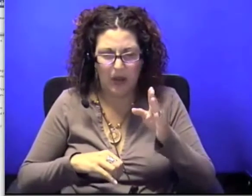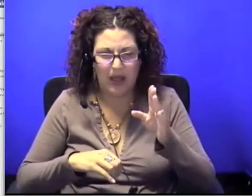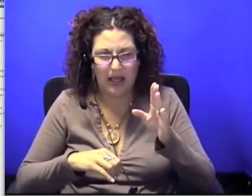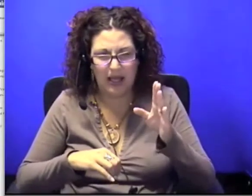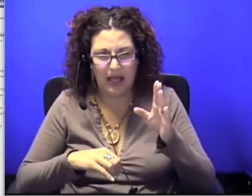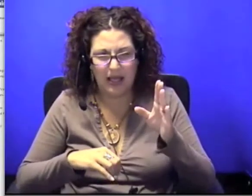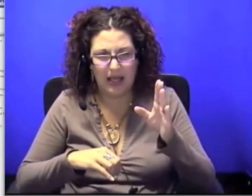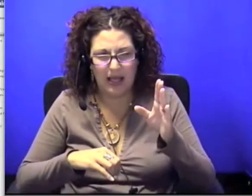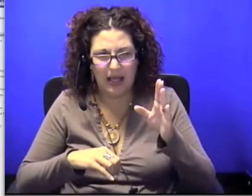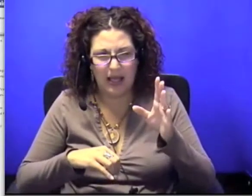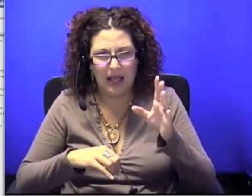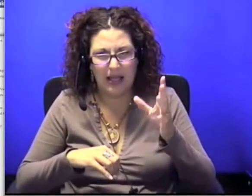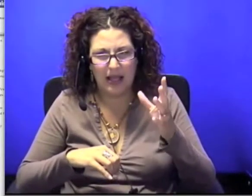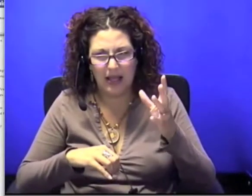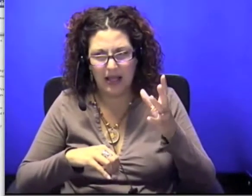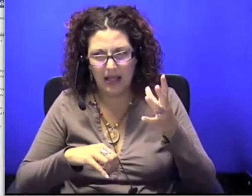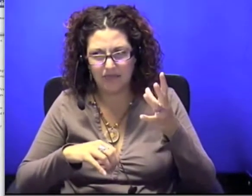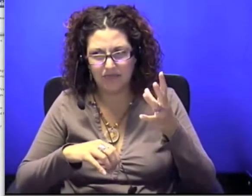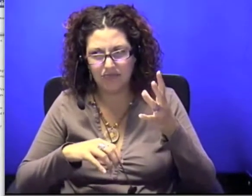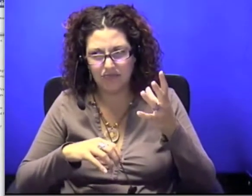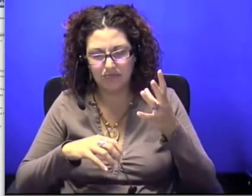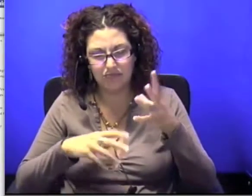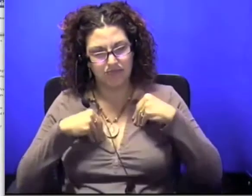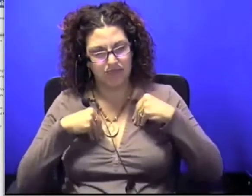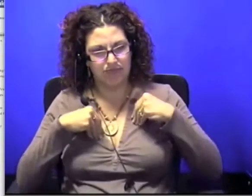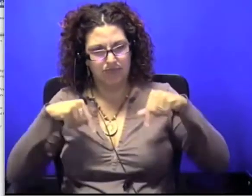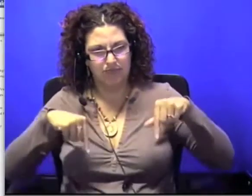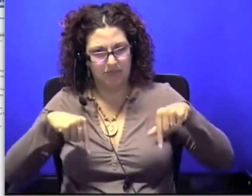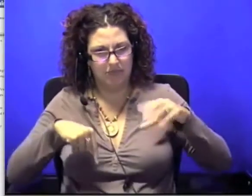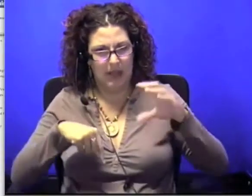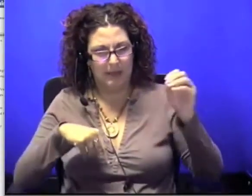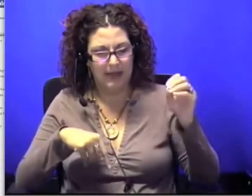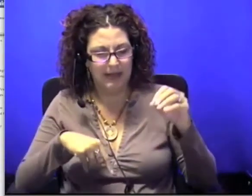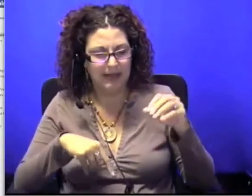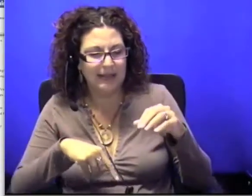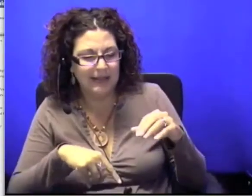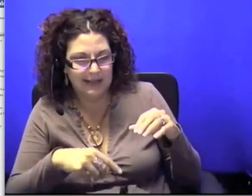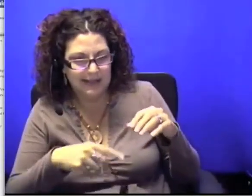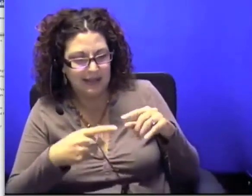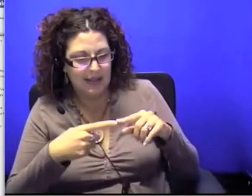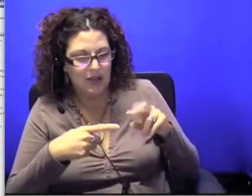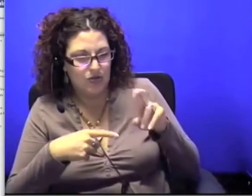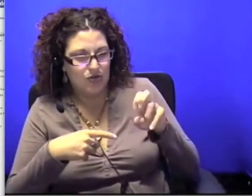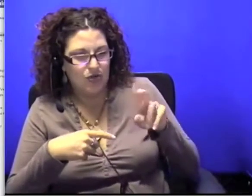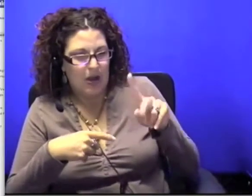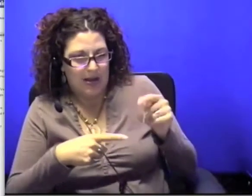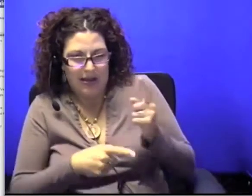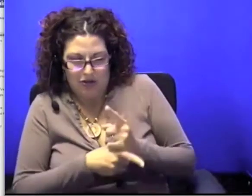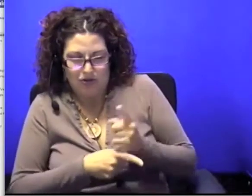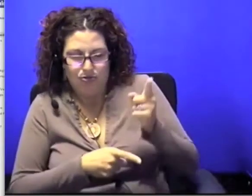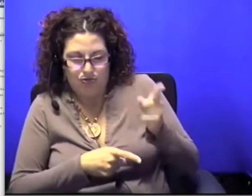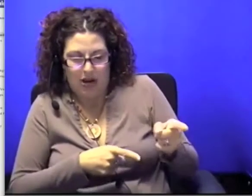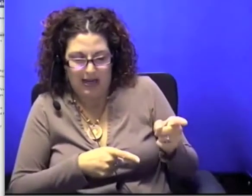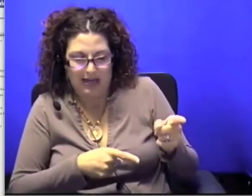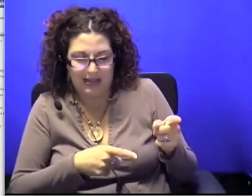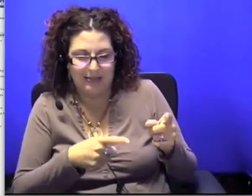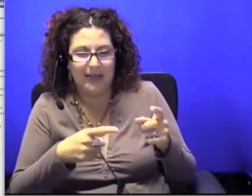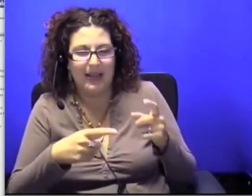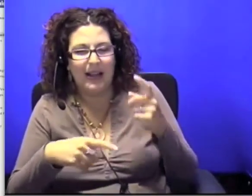do you think they're going to absorb these divisions we talked about? Yeah, you're absolutely right. They're looking at the wrong indicators. For